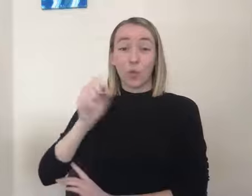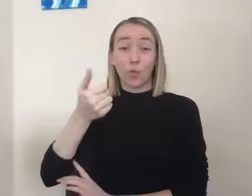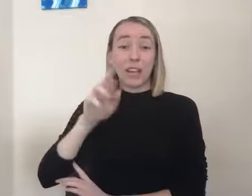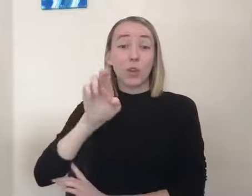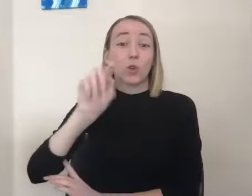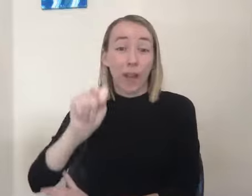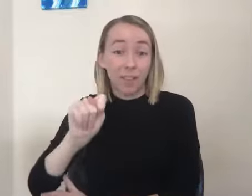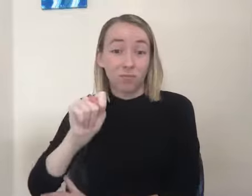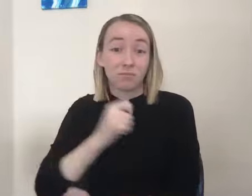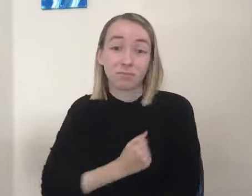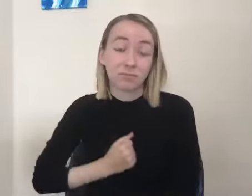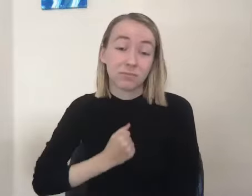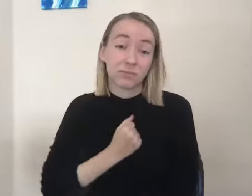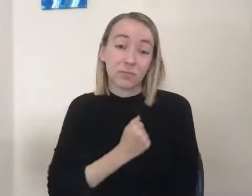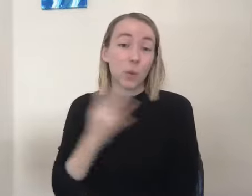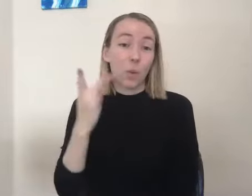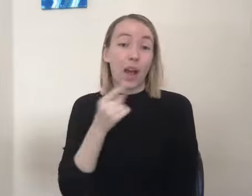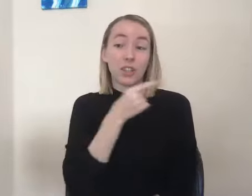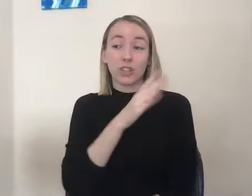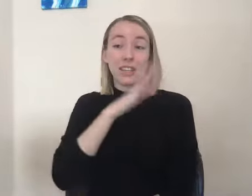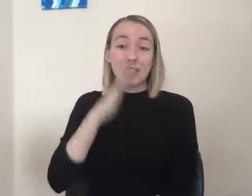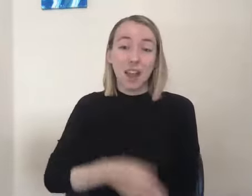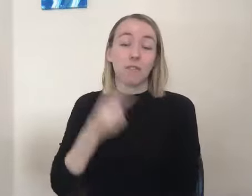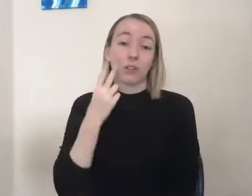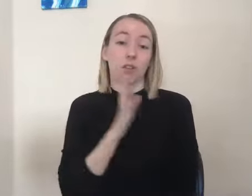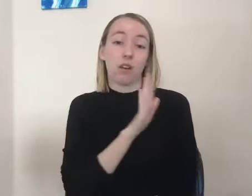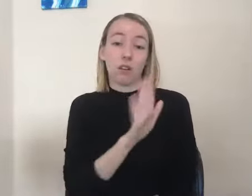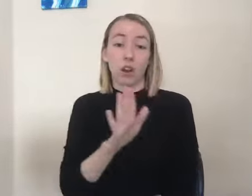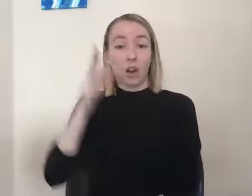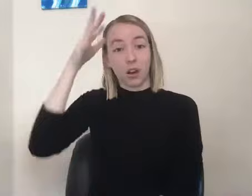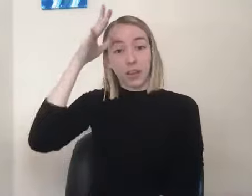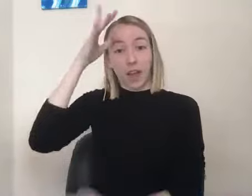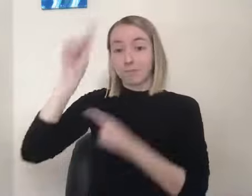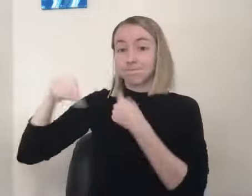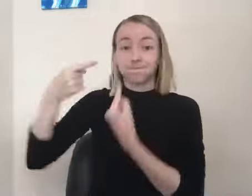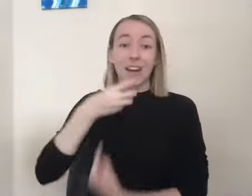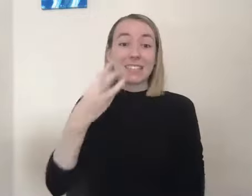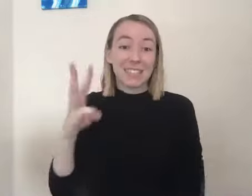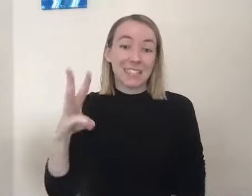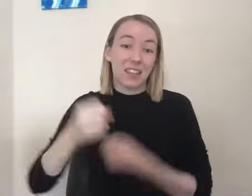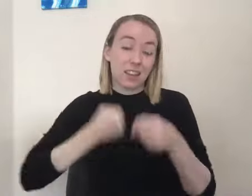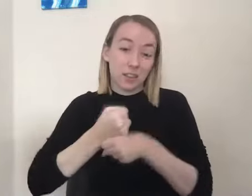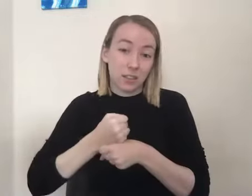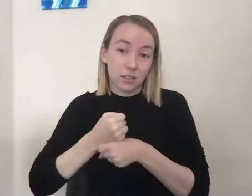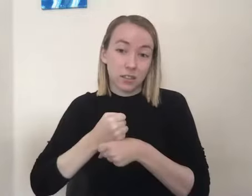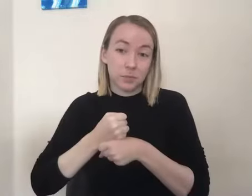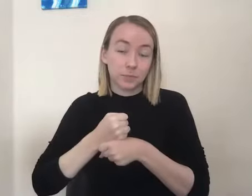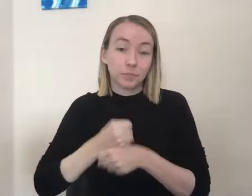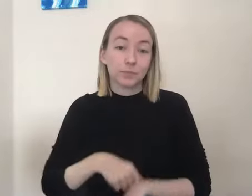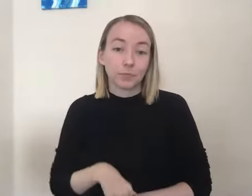And I says to my mother, what is the matter with her? And my mother says, that's regret. That's what that is. That is regret,